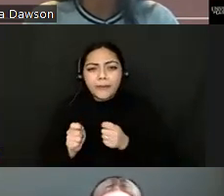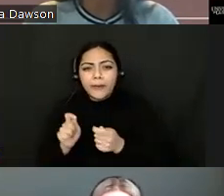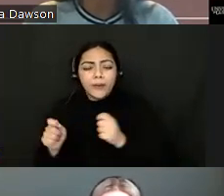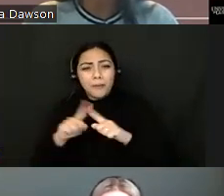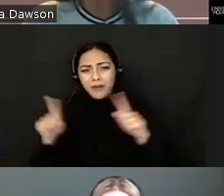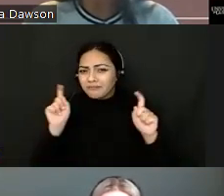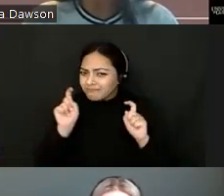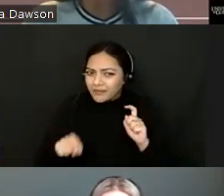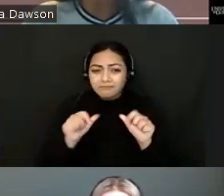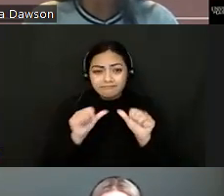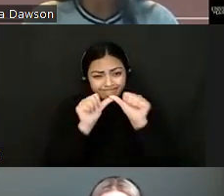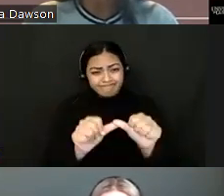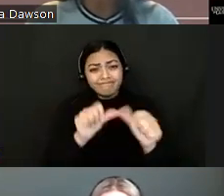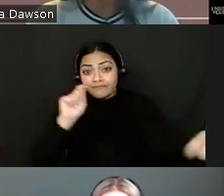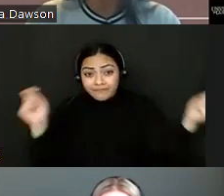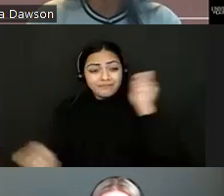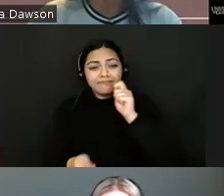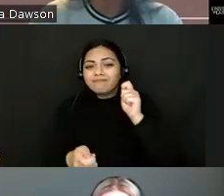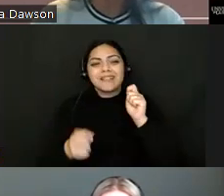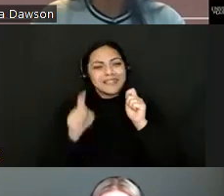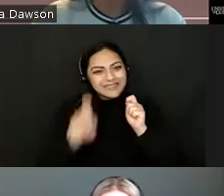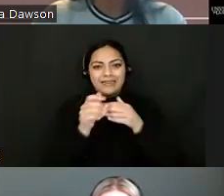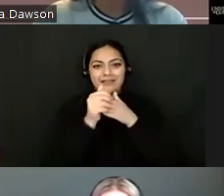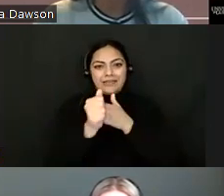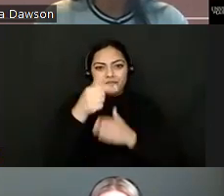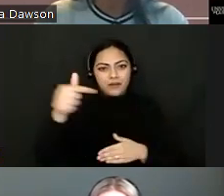But for sustained change, we need leadership.